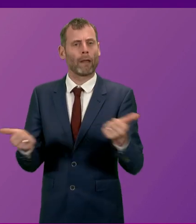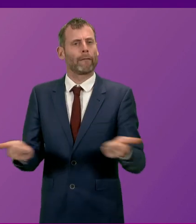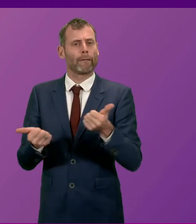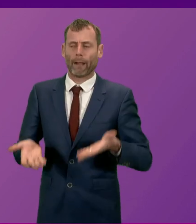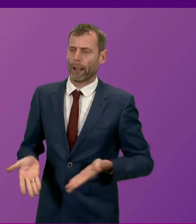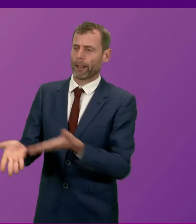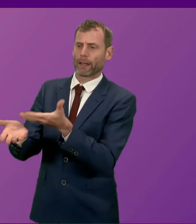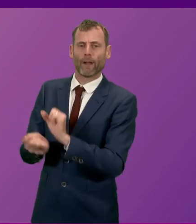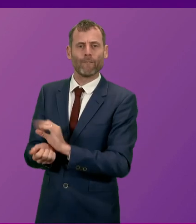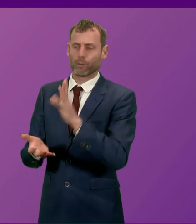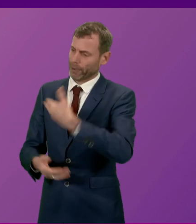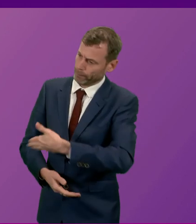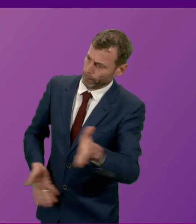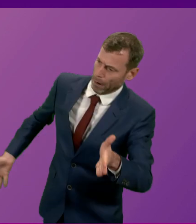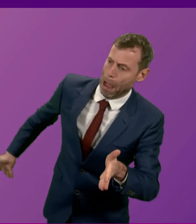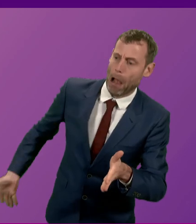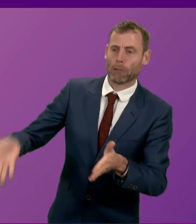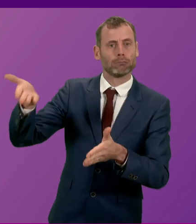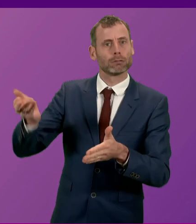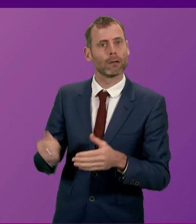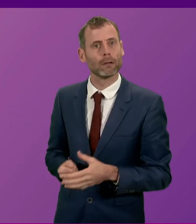early? First Minister.